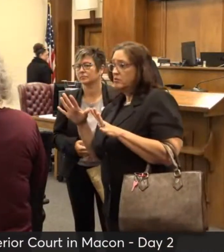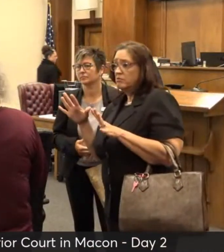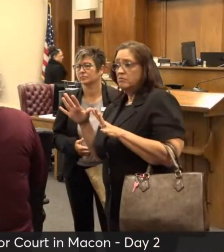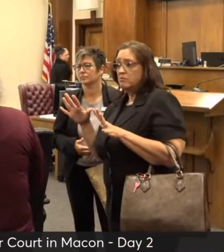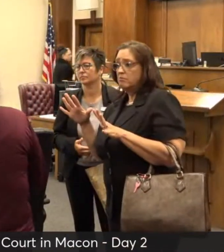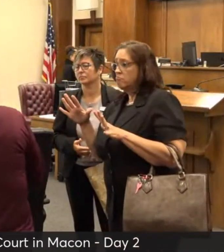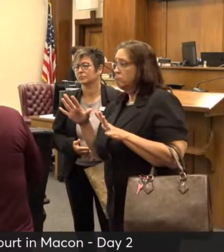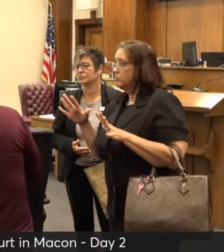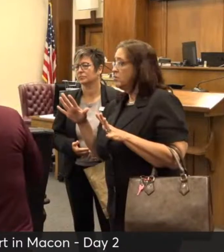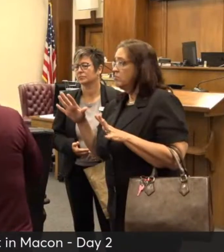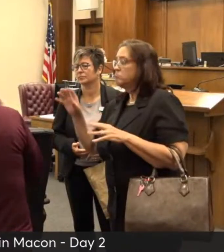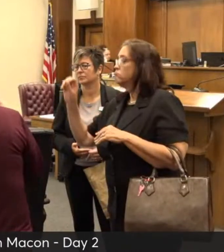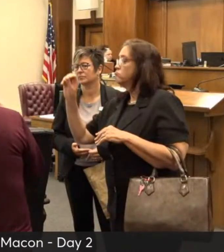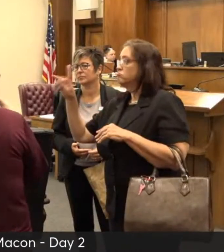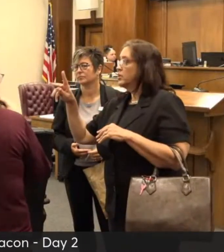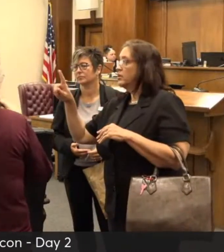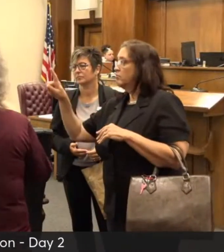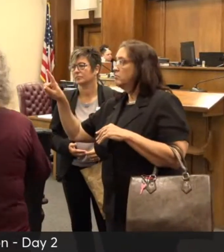much.